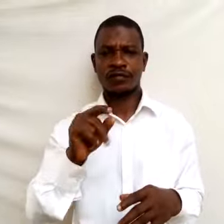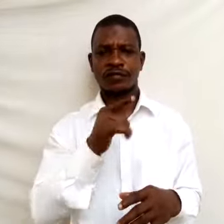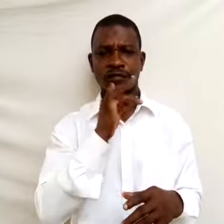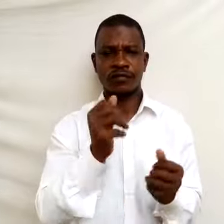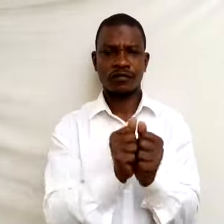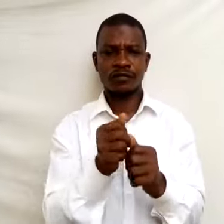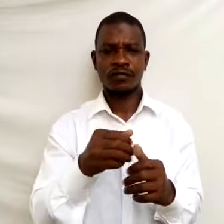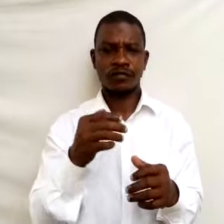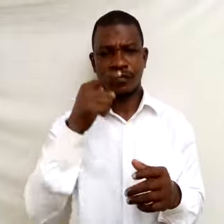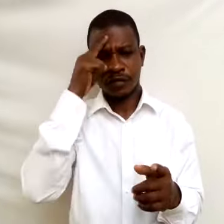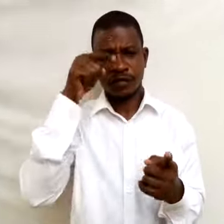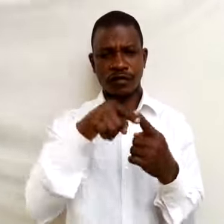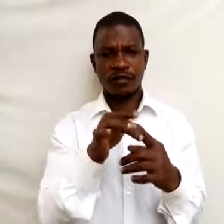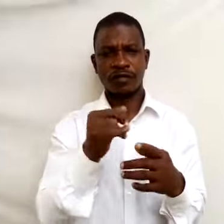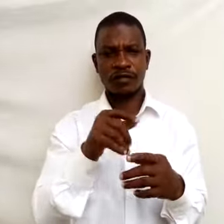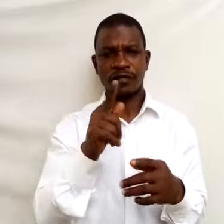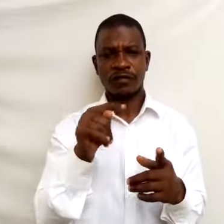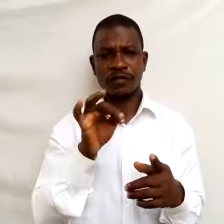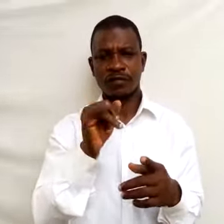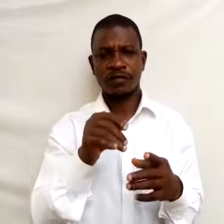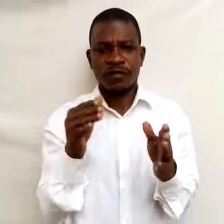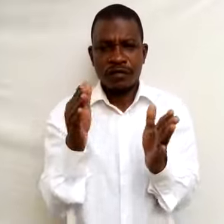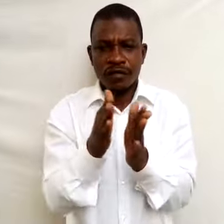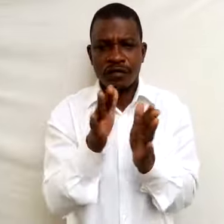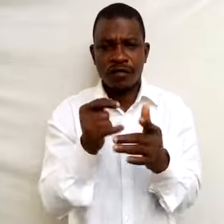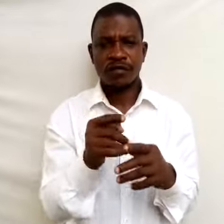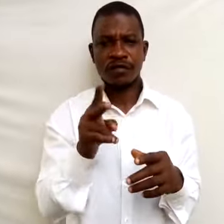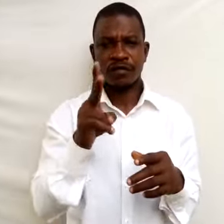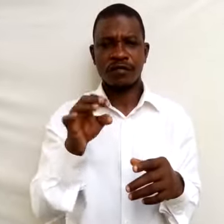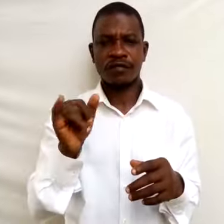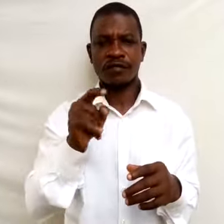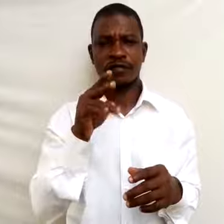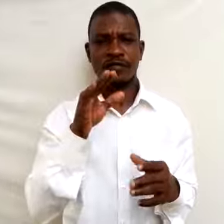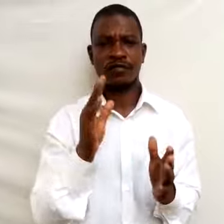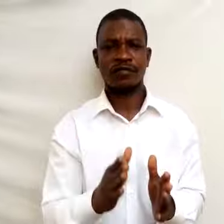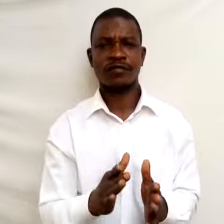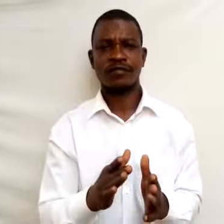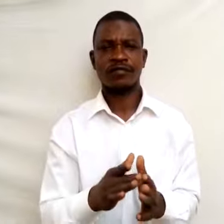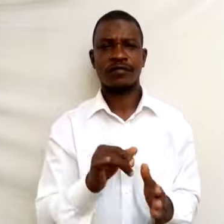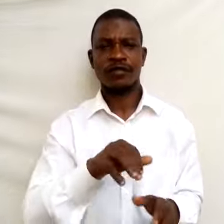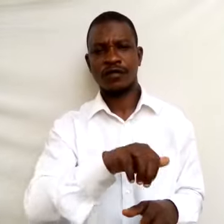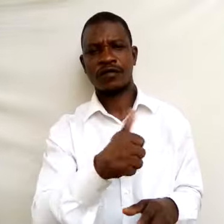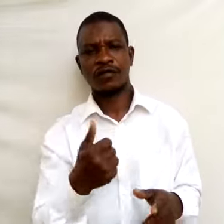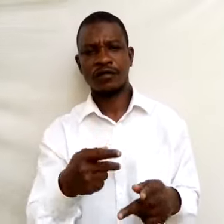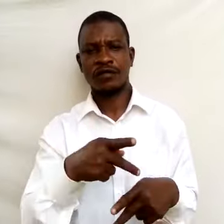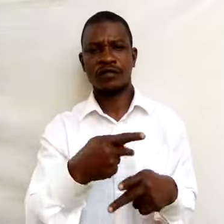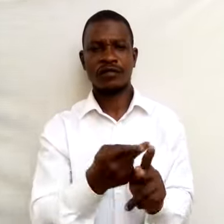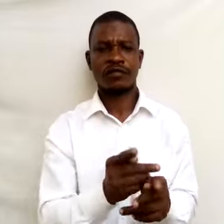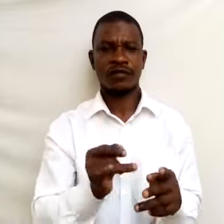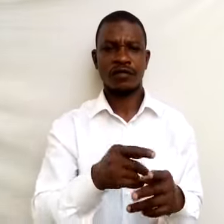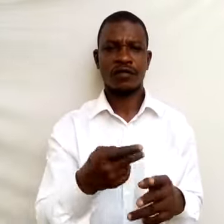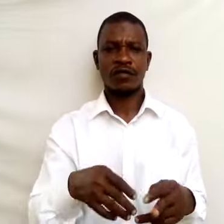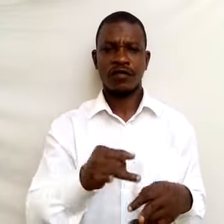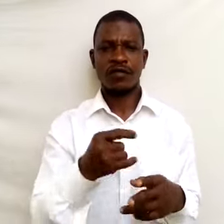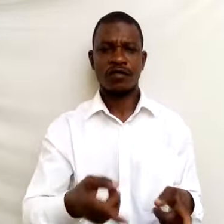aim of tightening or narrowing the vagina, and other procedures which fall under